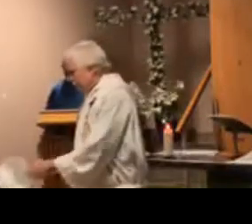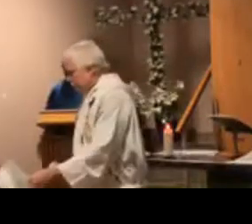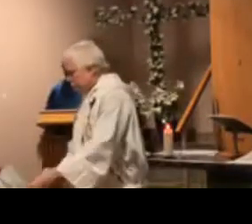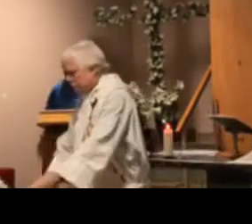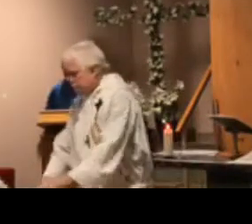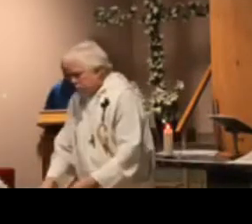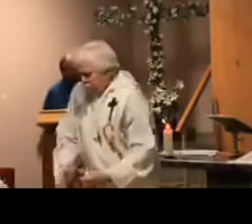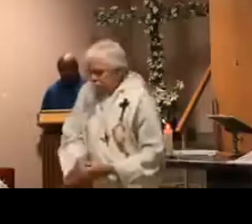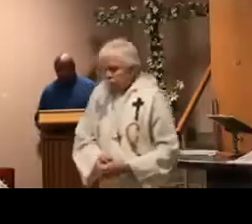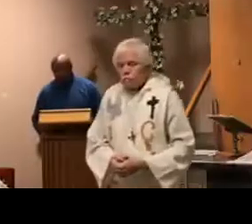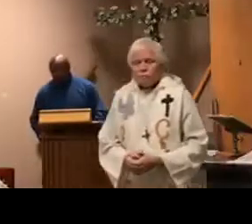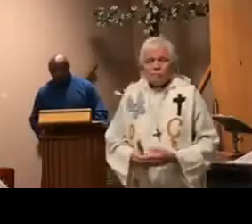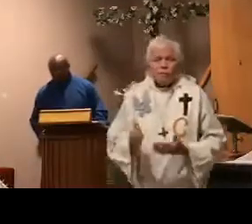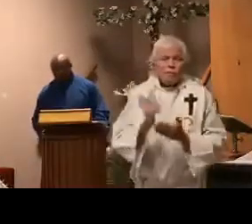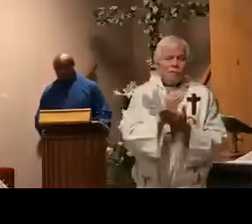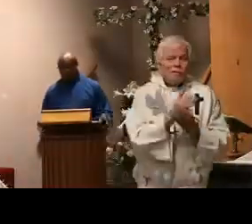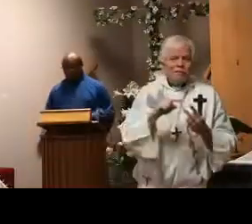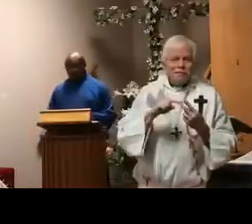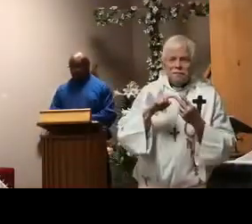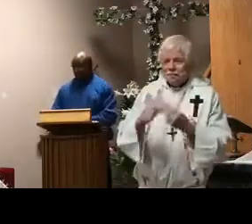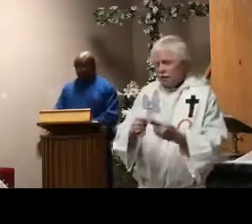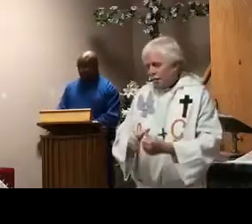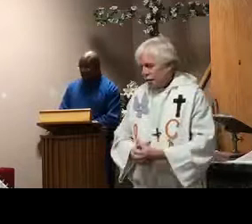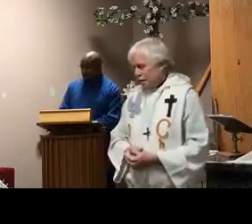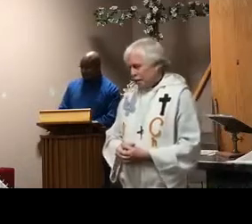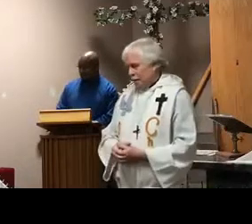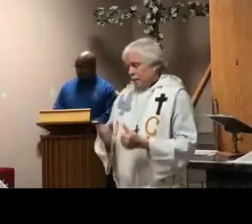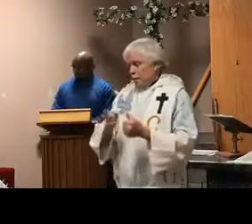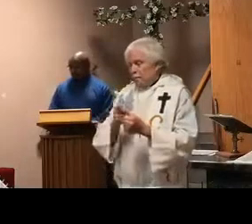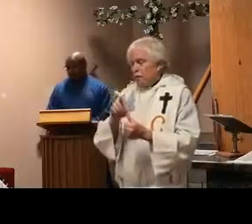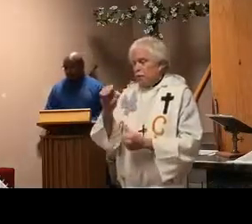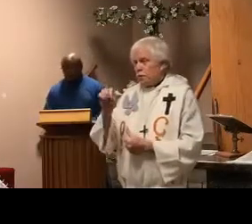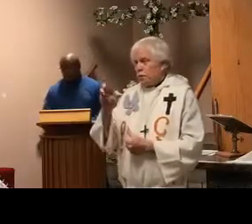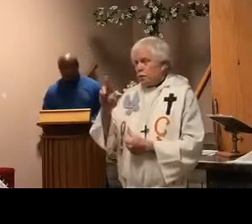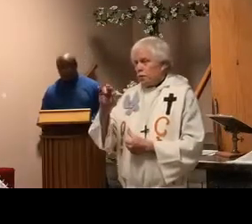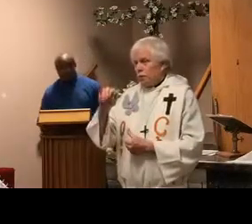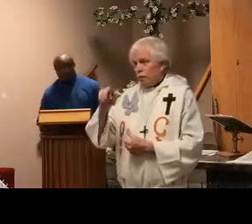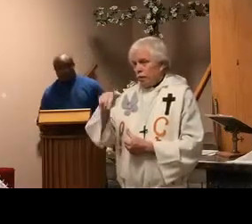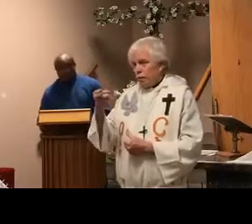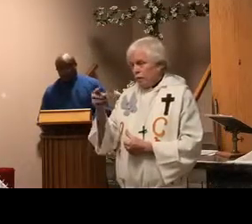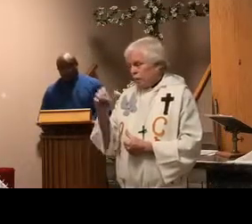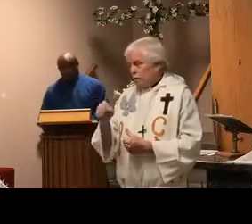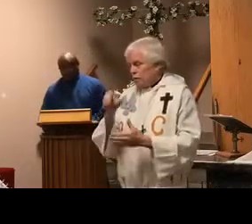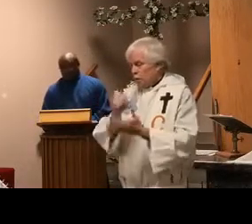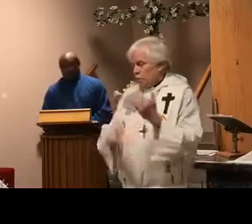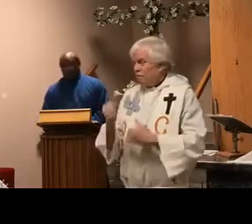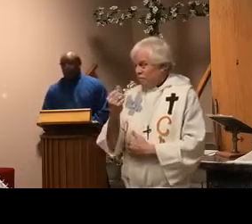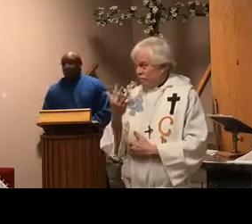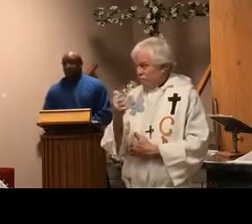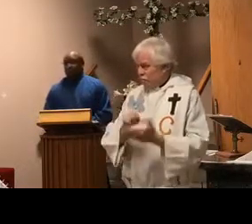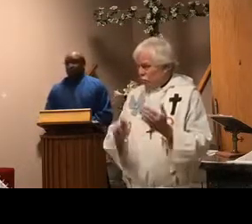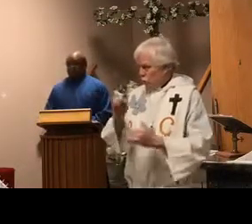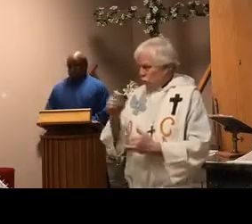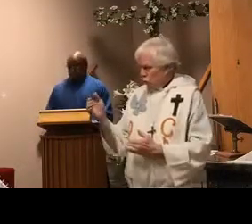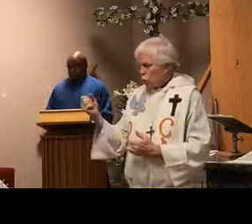Here ends our first lesson. The second lesson this morning is 1 Corinthians chapter 15, verses